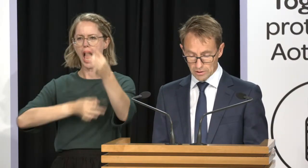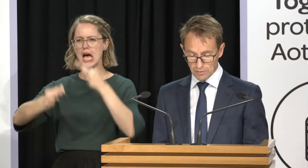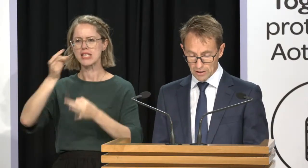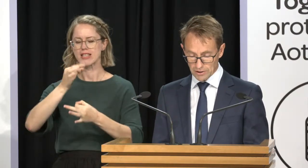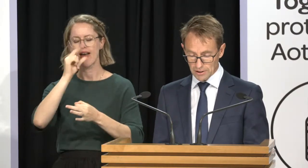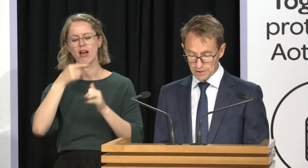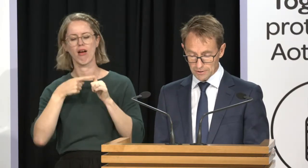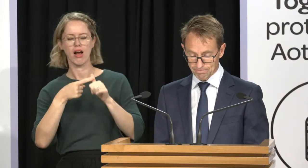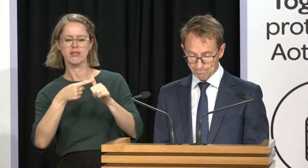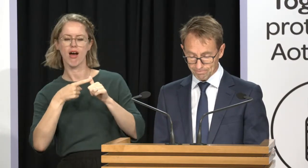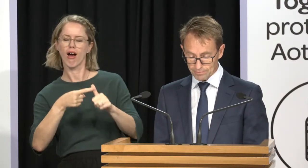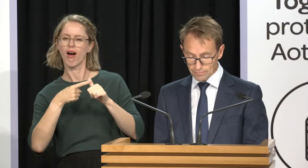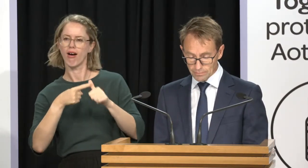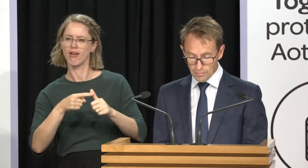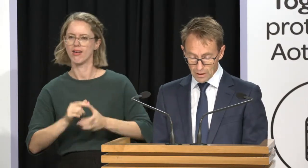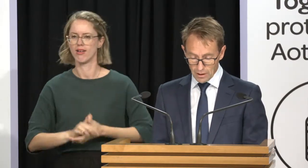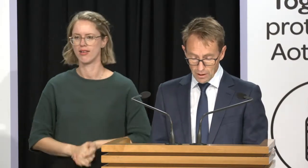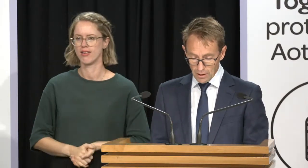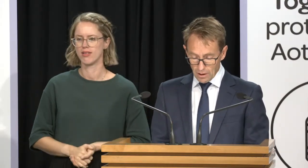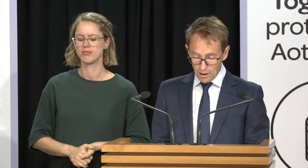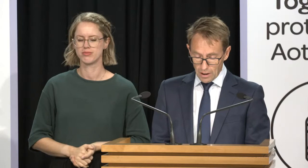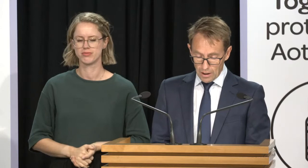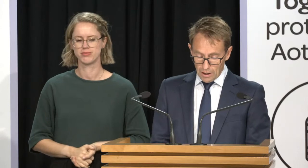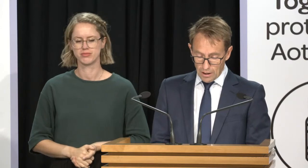who are coming to be vaccinated.